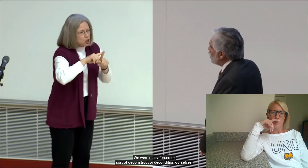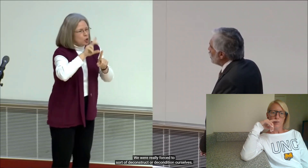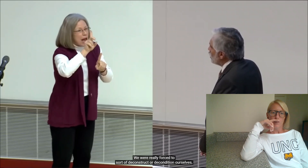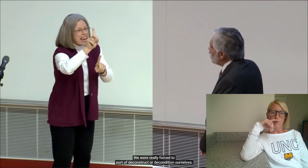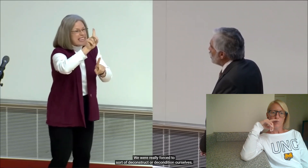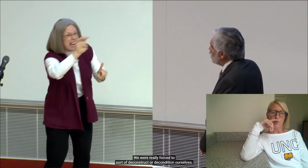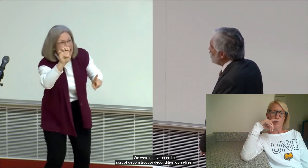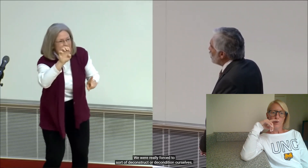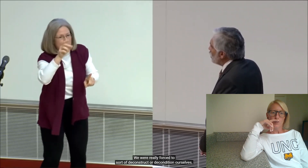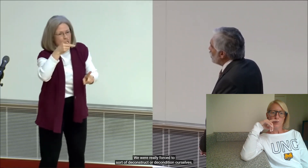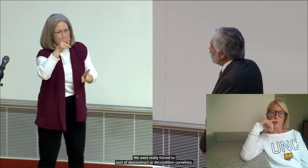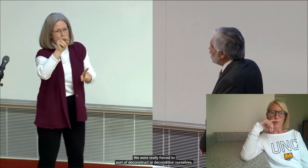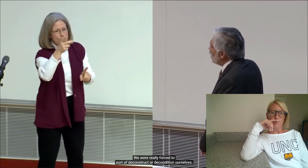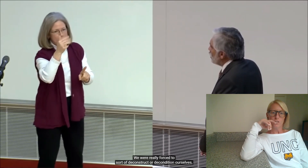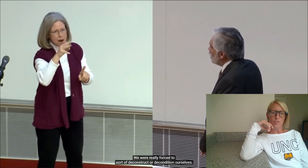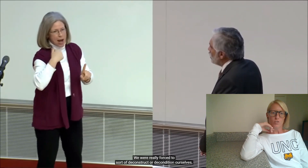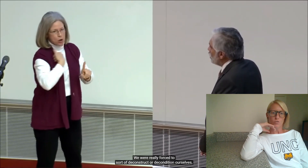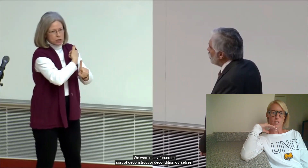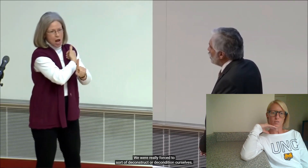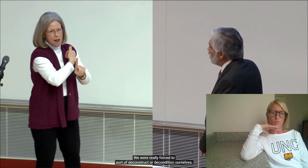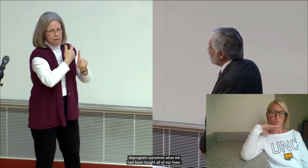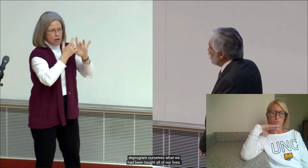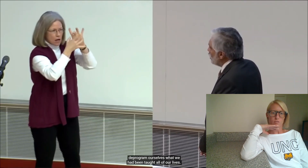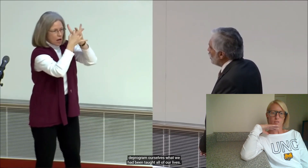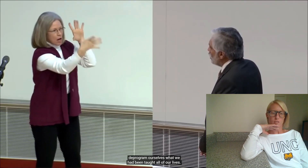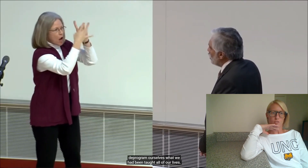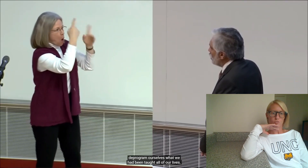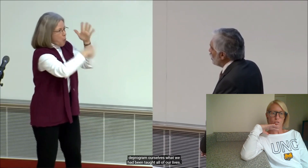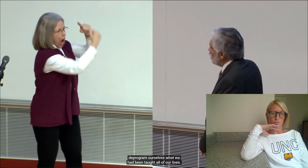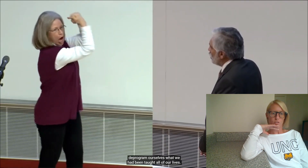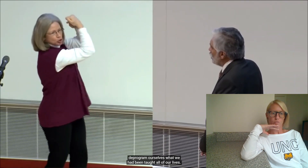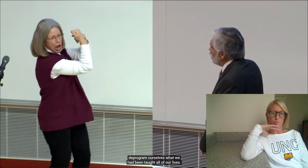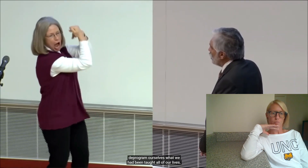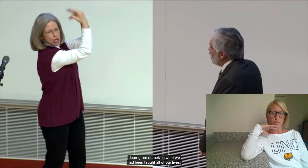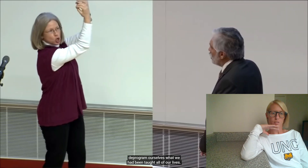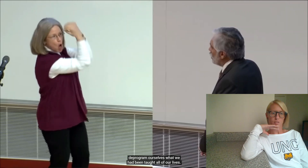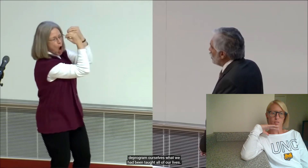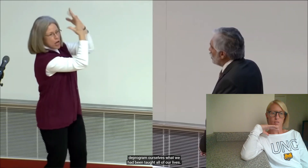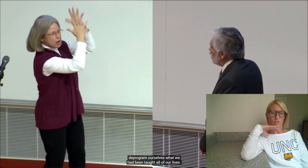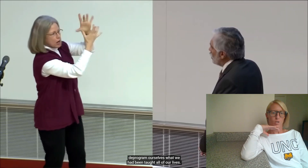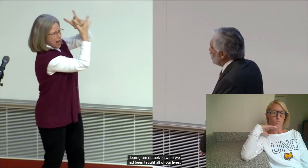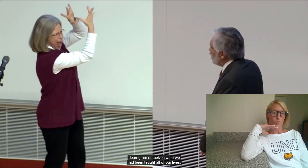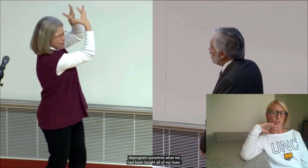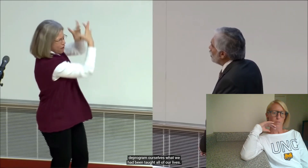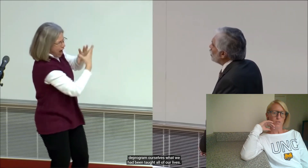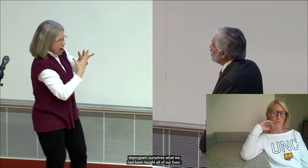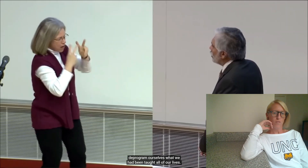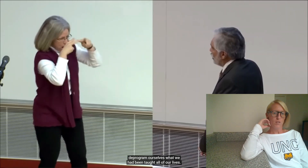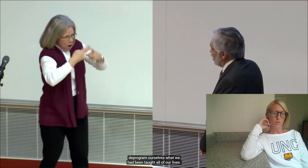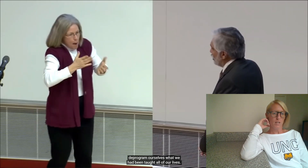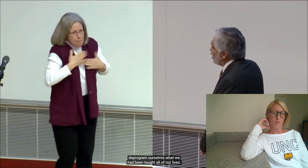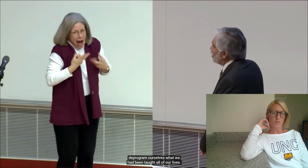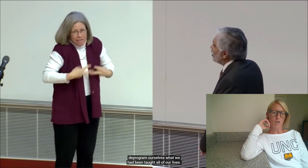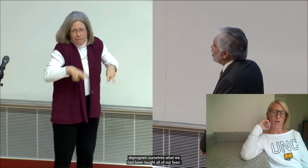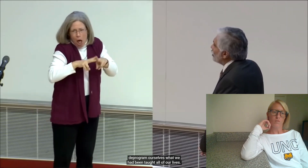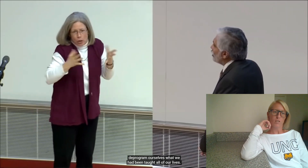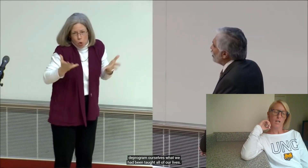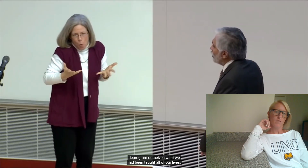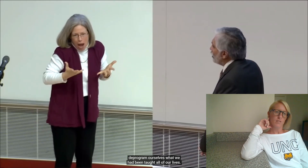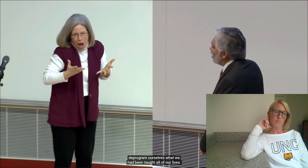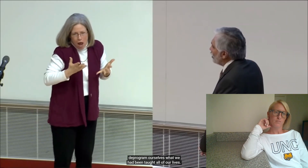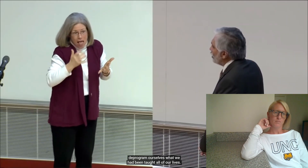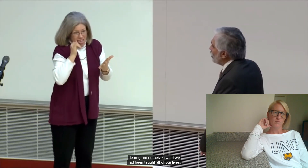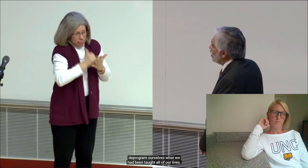decondition ourselves, We were forced to sort of deconstruct, deprogram ourselves, what we'd been taught all of